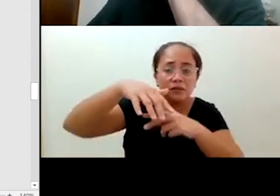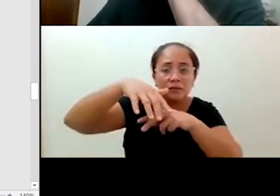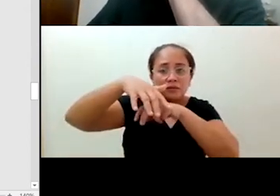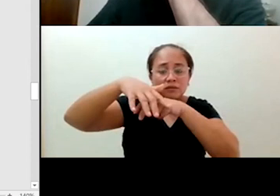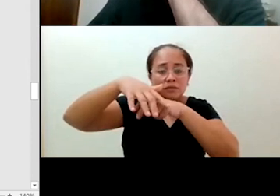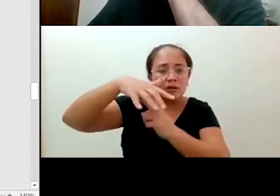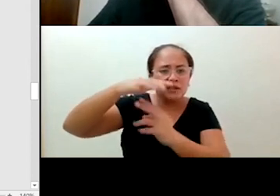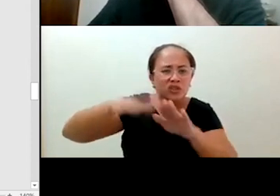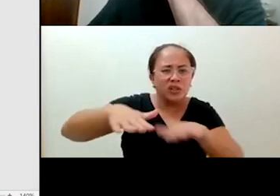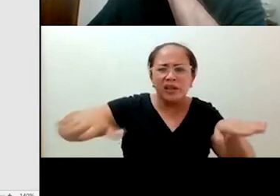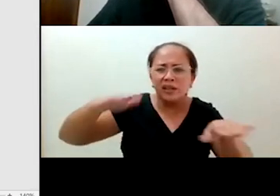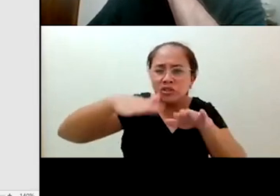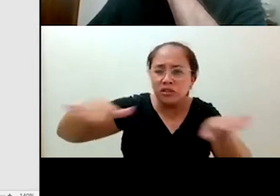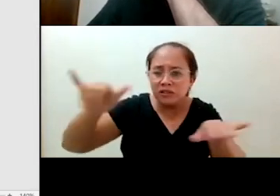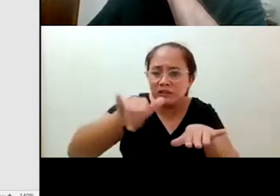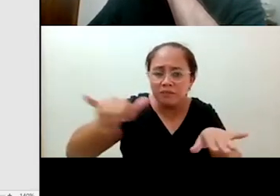Children, I think.